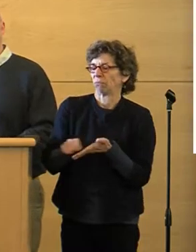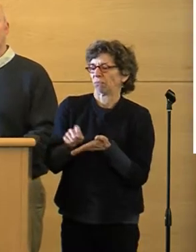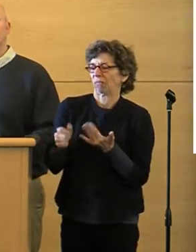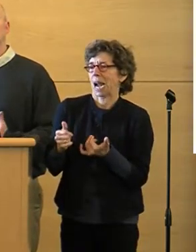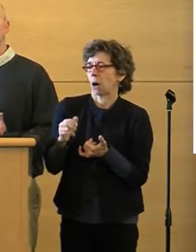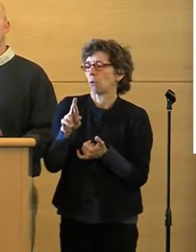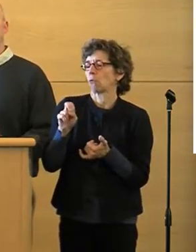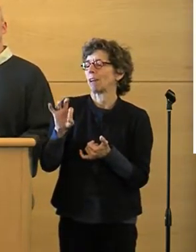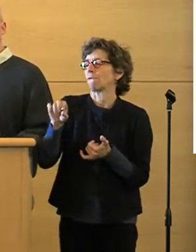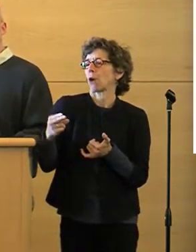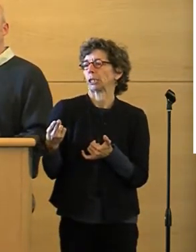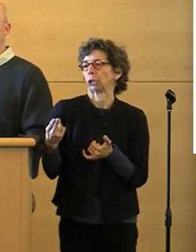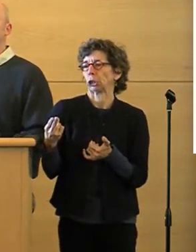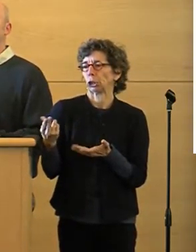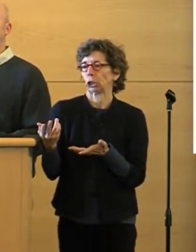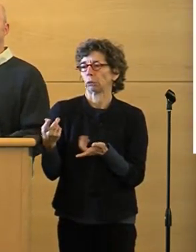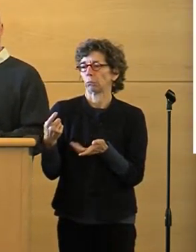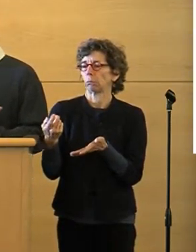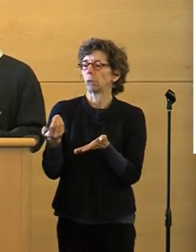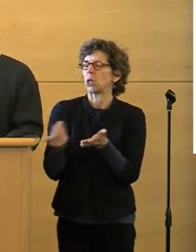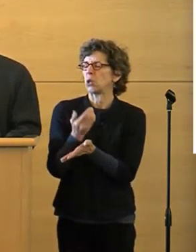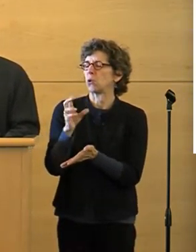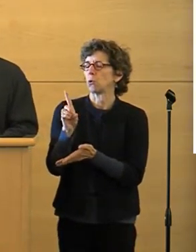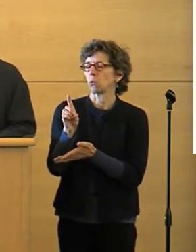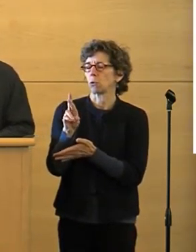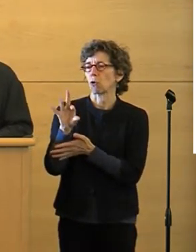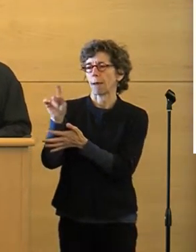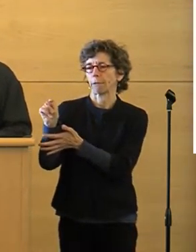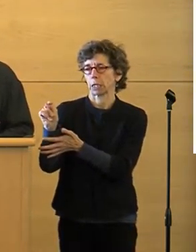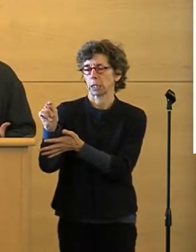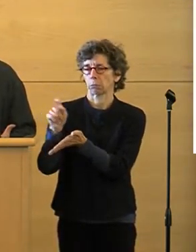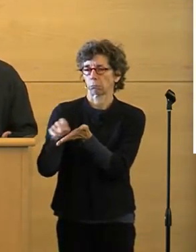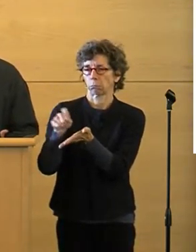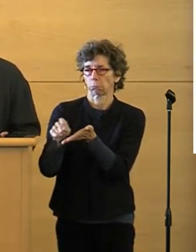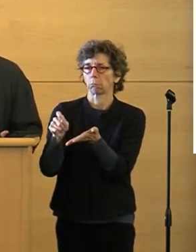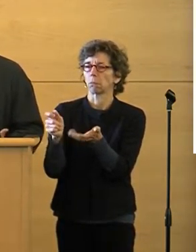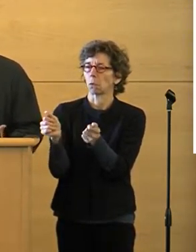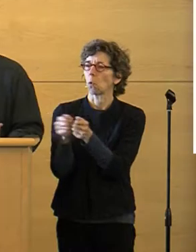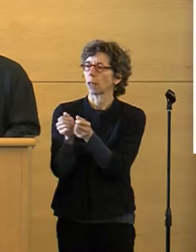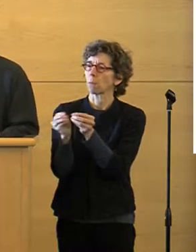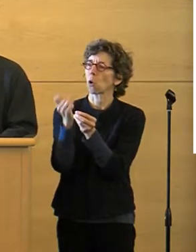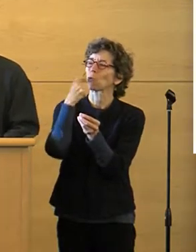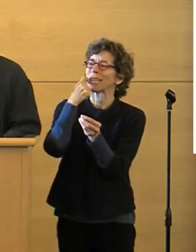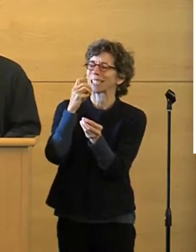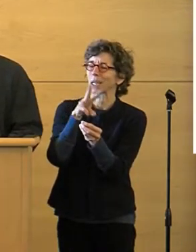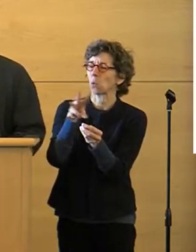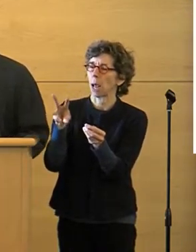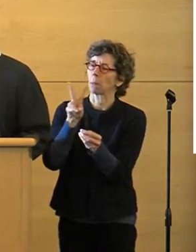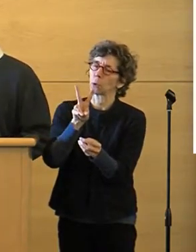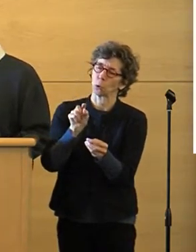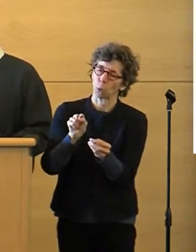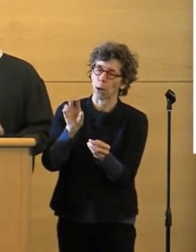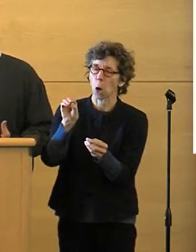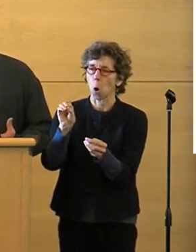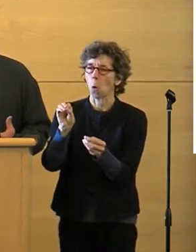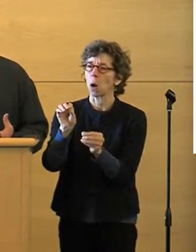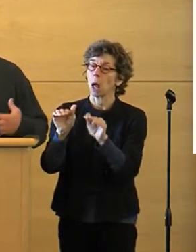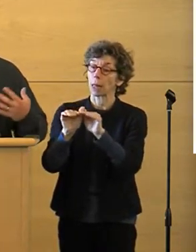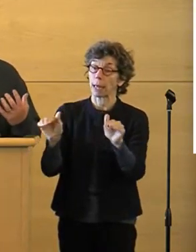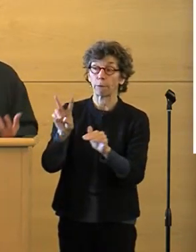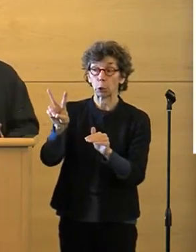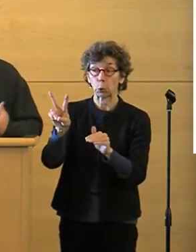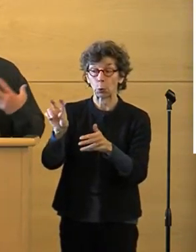That was 2000, so it's been a long time, and it's kind of, those standards are sort of showing their age, but they are working